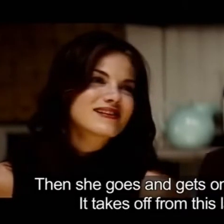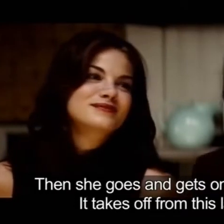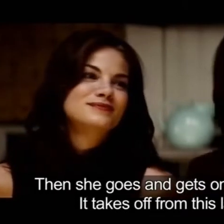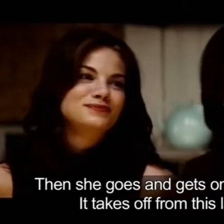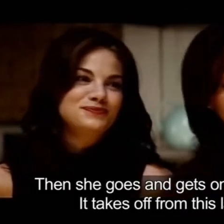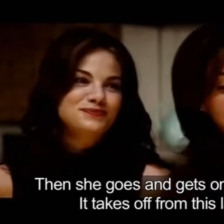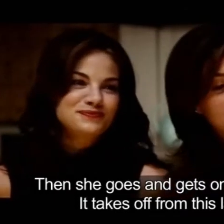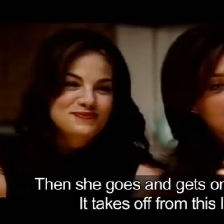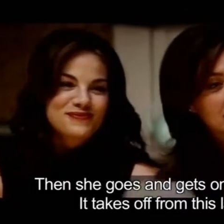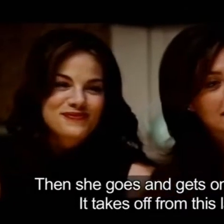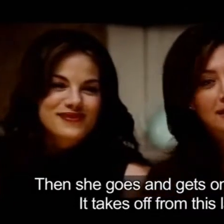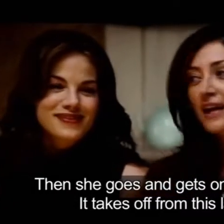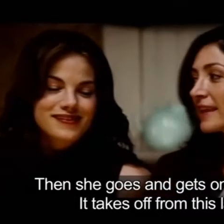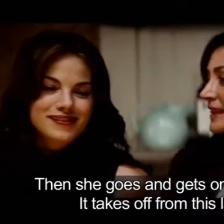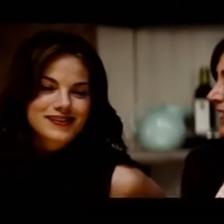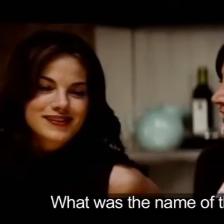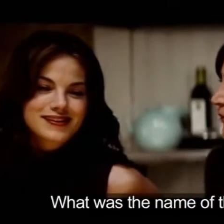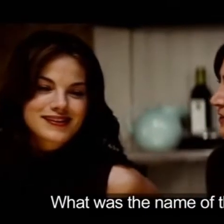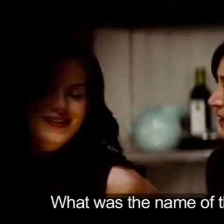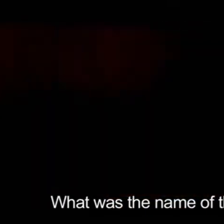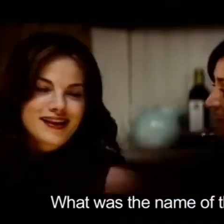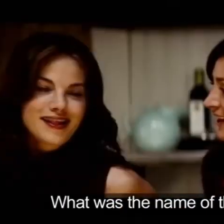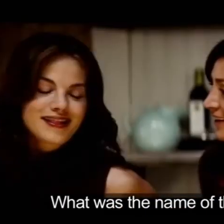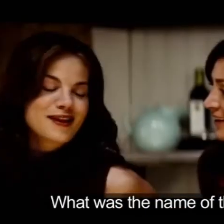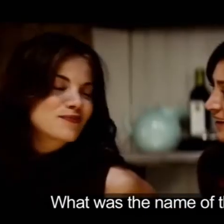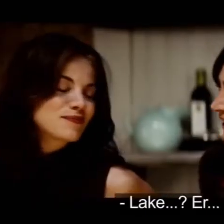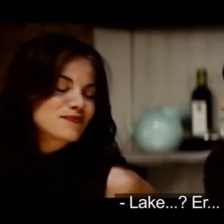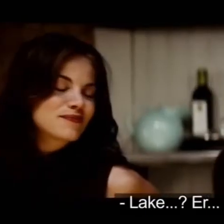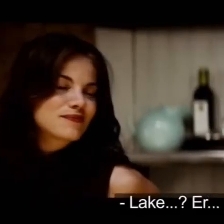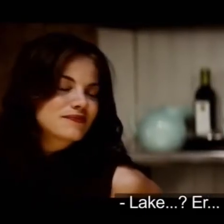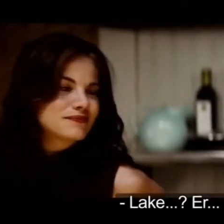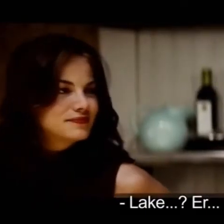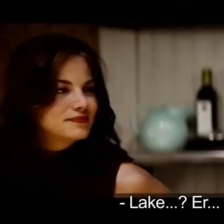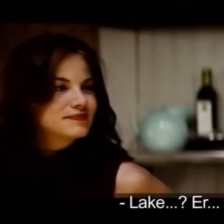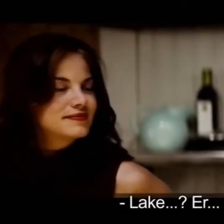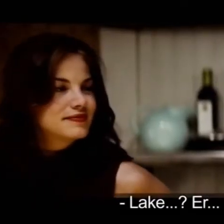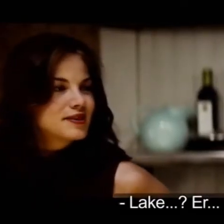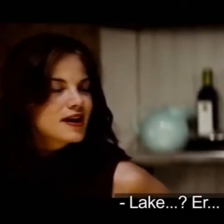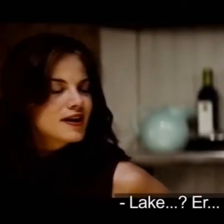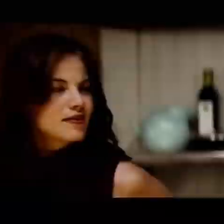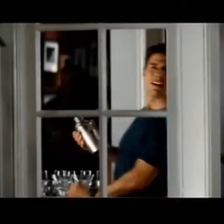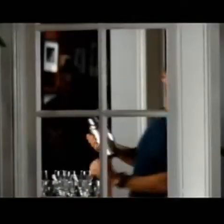And gets on the chopper that takes off from the lake. What was the name of that lake? Like,